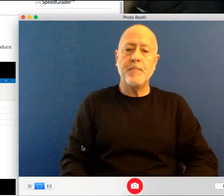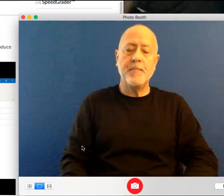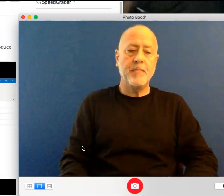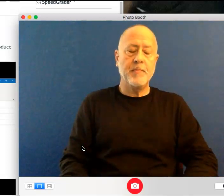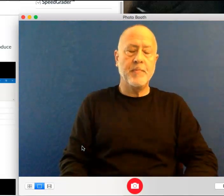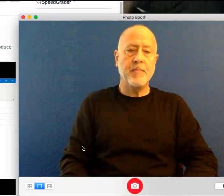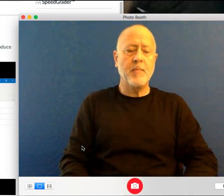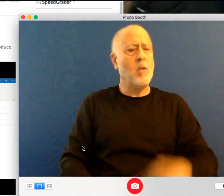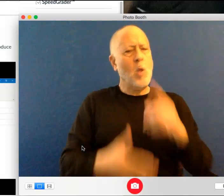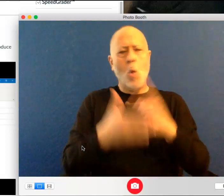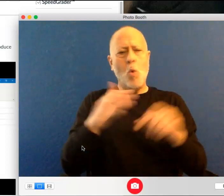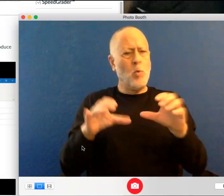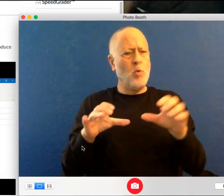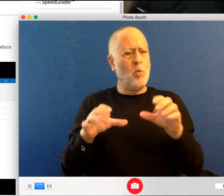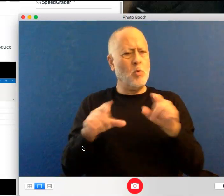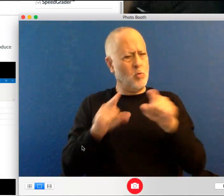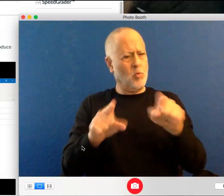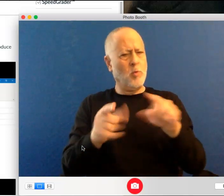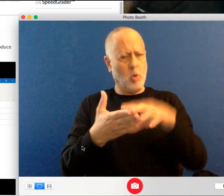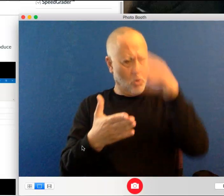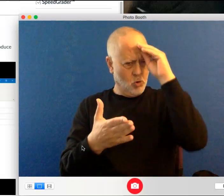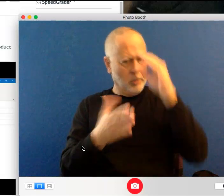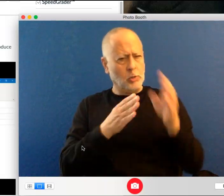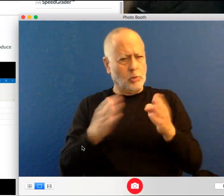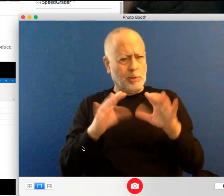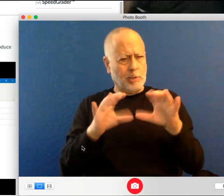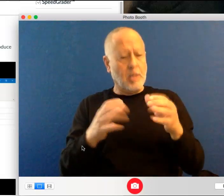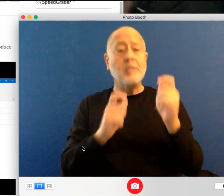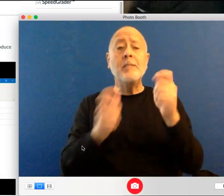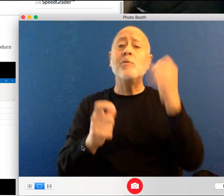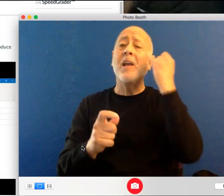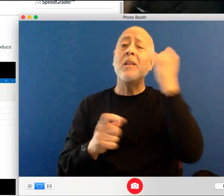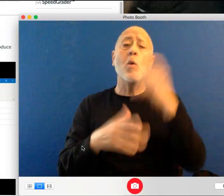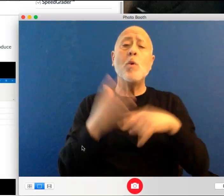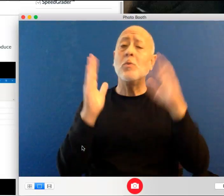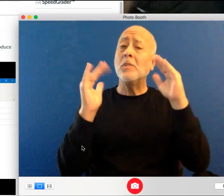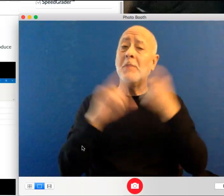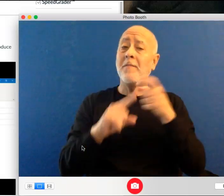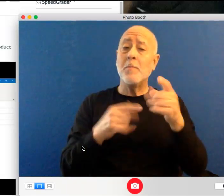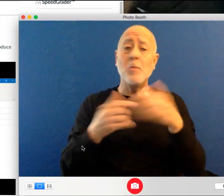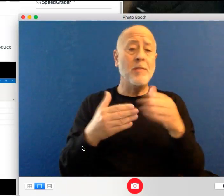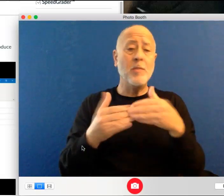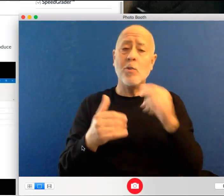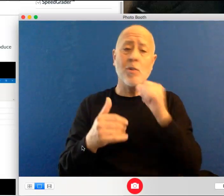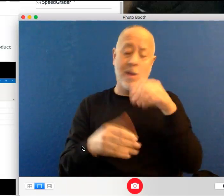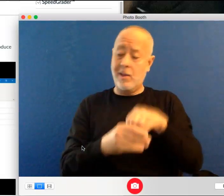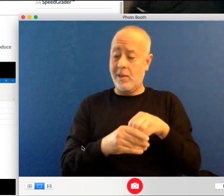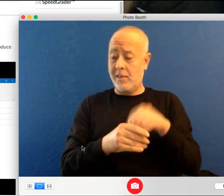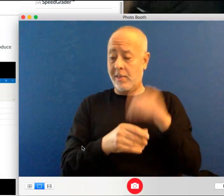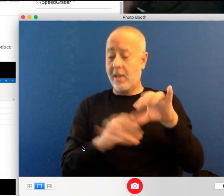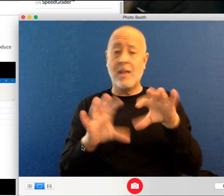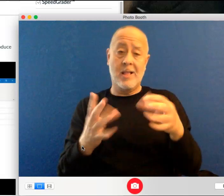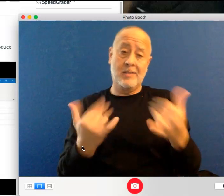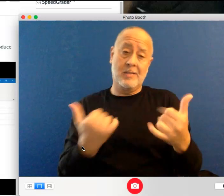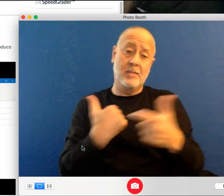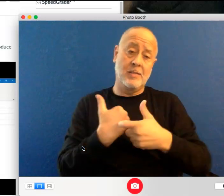Okay, what are you going to do in this learning strategies class? This kind of gives them an idea of what to expect from you, even if you might not be in their class at the time.